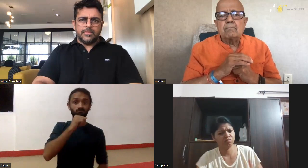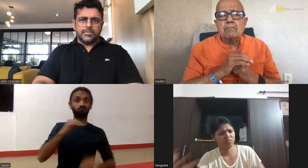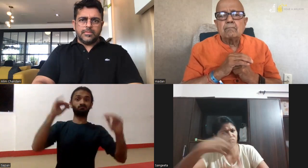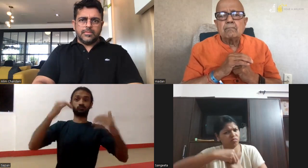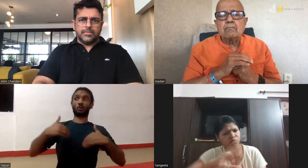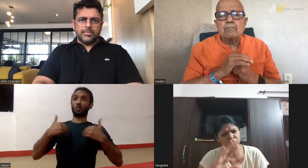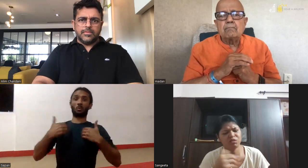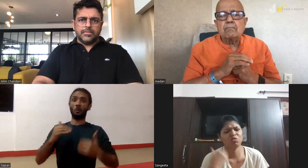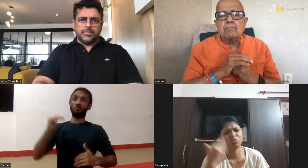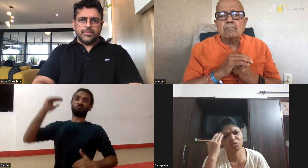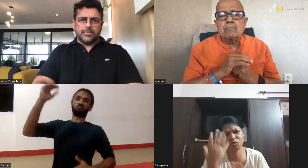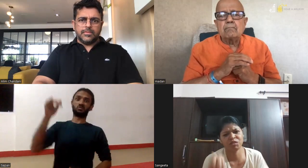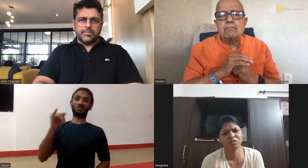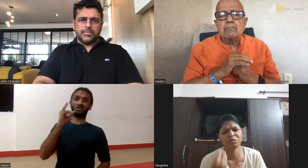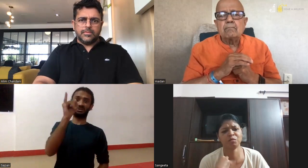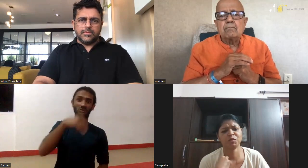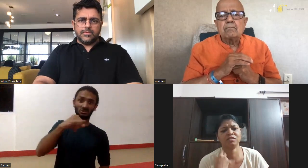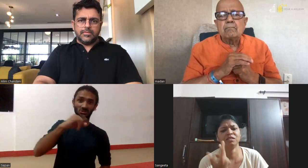good thought. That's a very good thought.